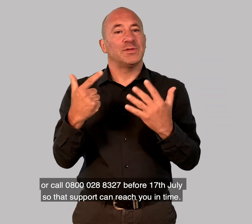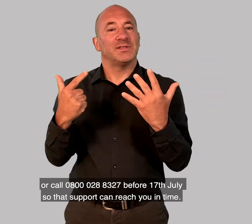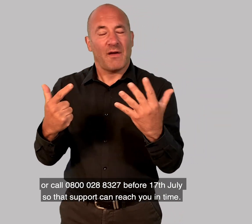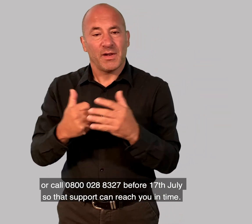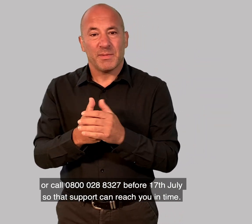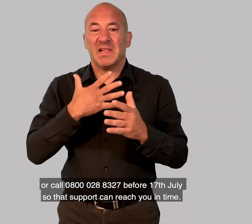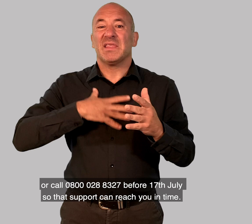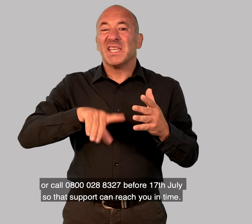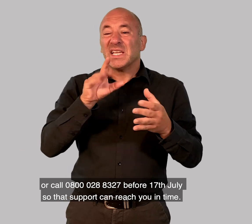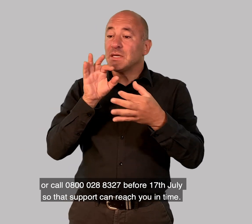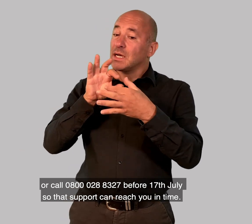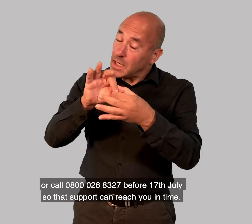can reach you in time.